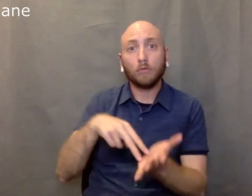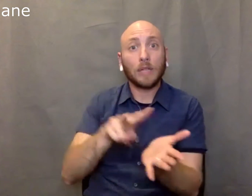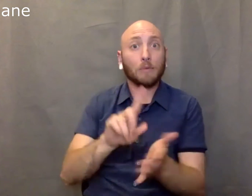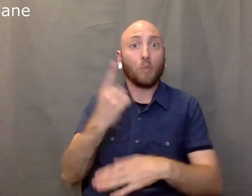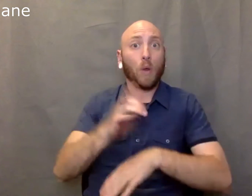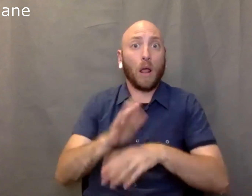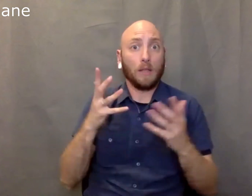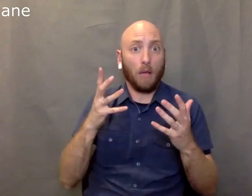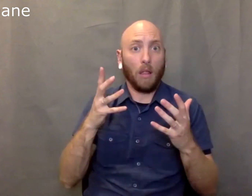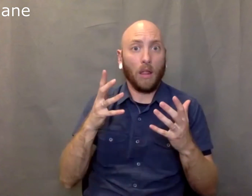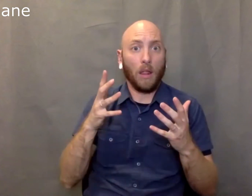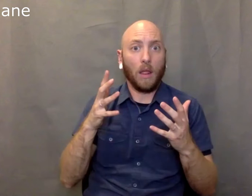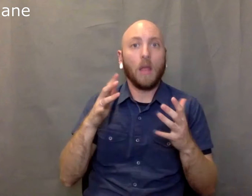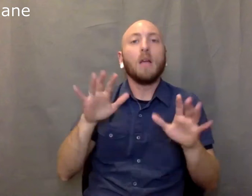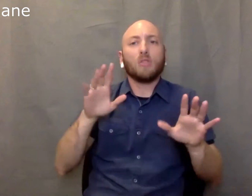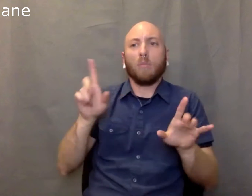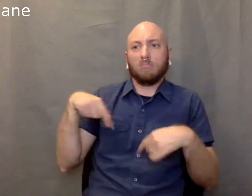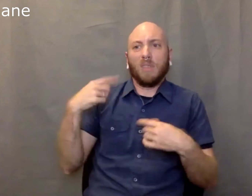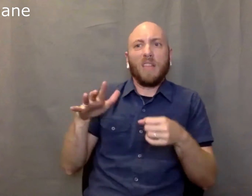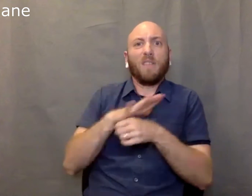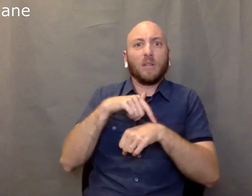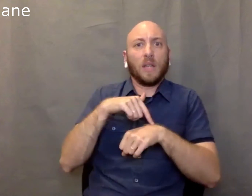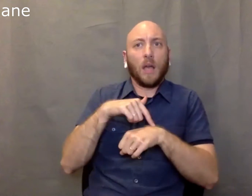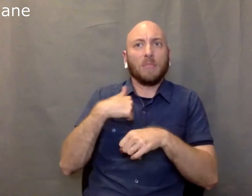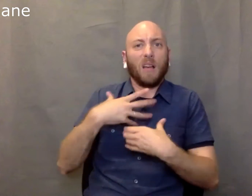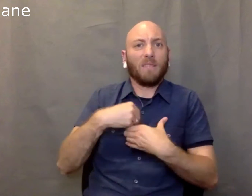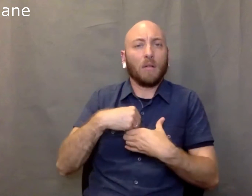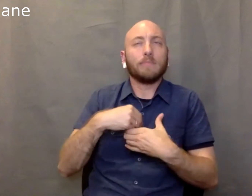Paw during that whole time. Maybe not the first few months of my second time around.